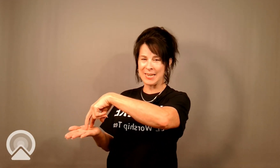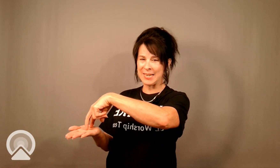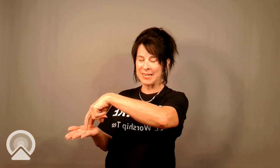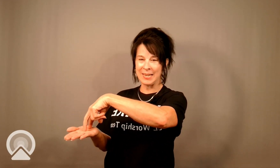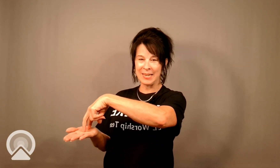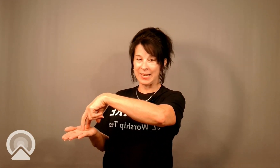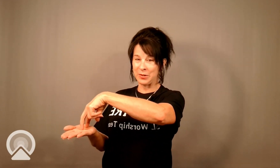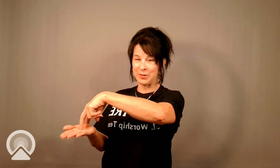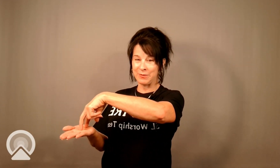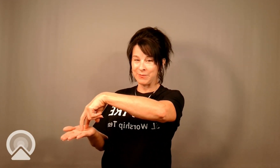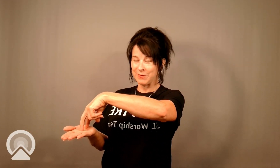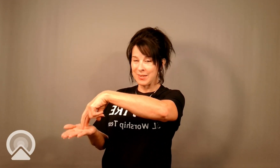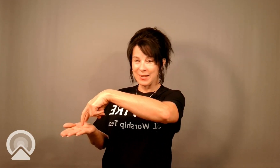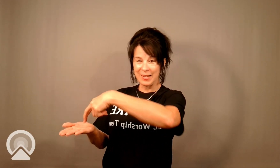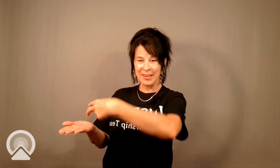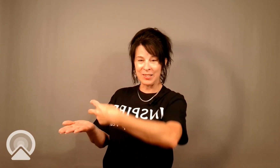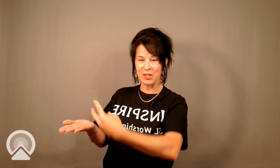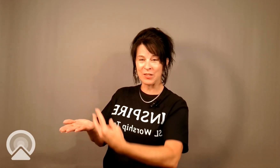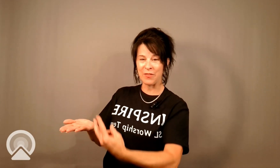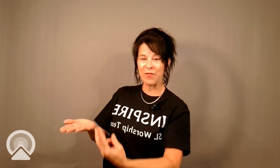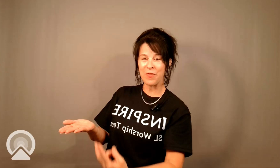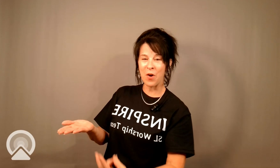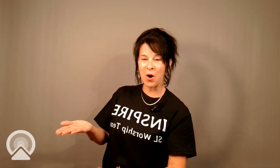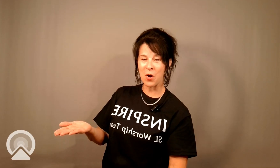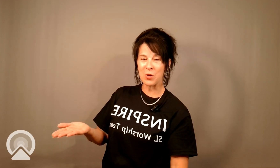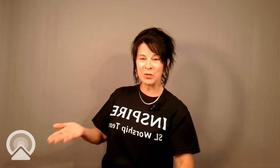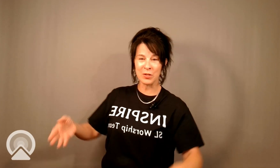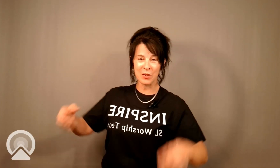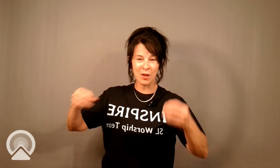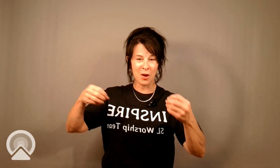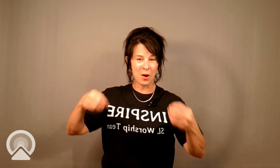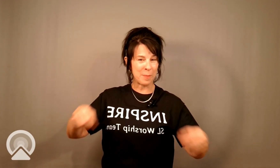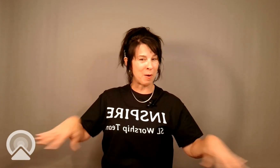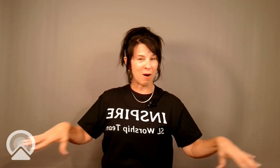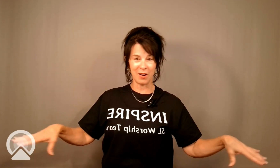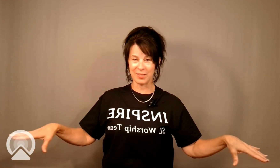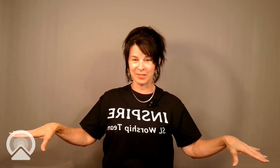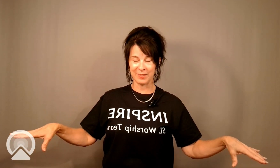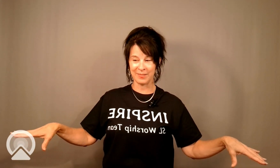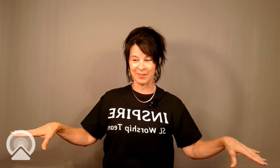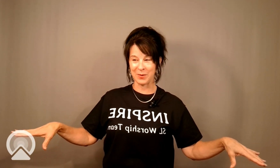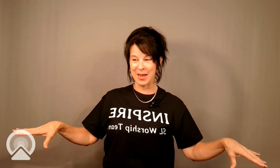standing, he just falls apart. Okay?